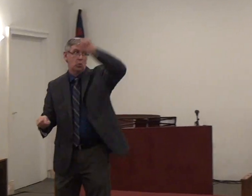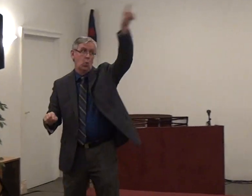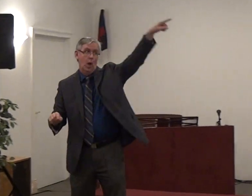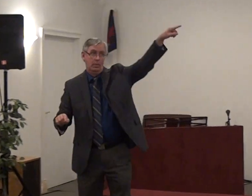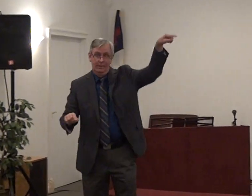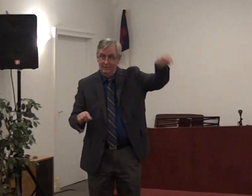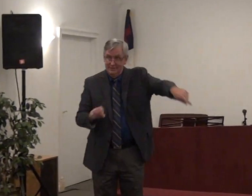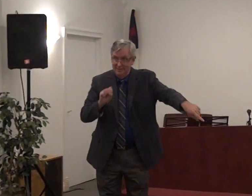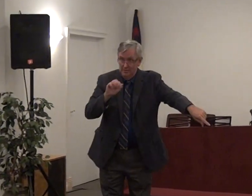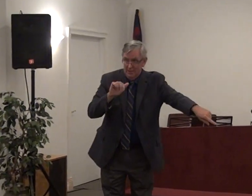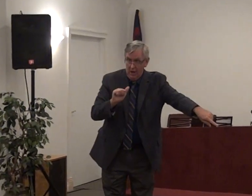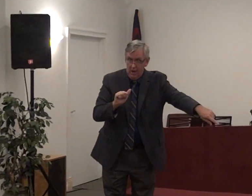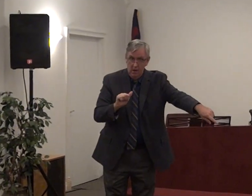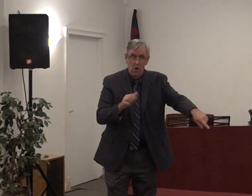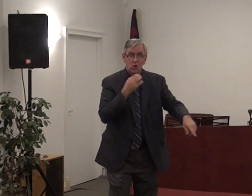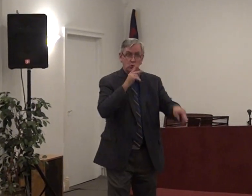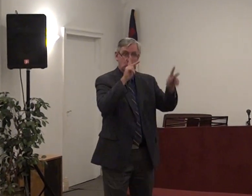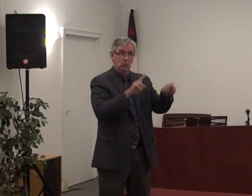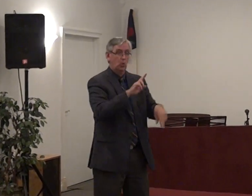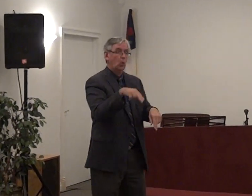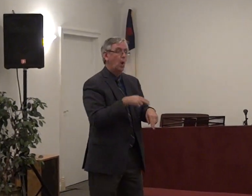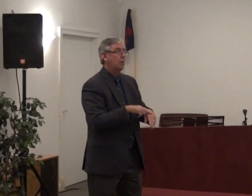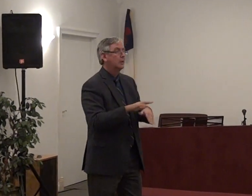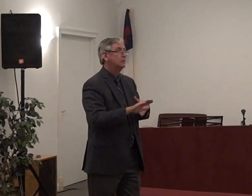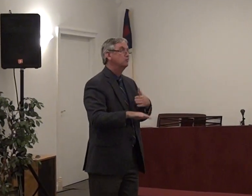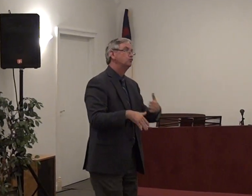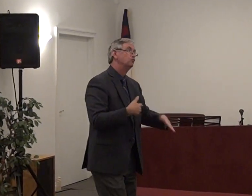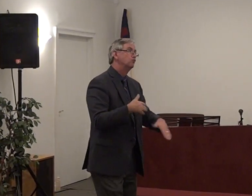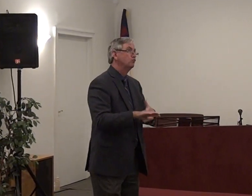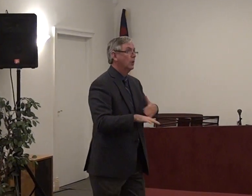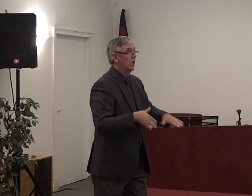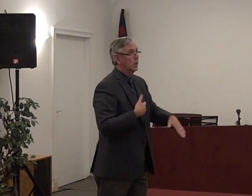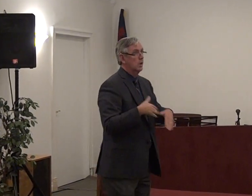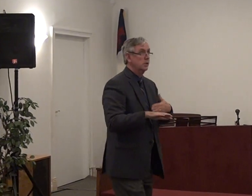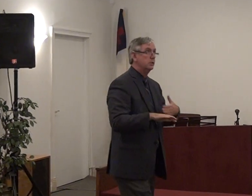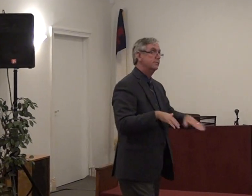trip that would go north of Samaria, when they would come along